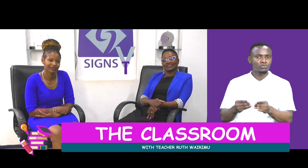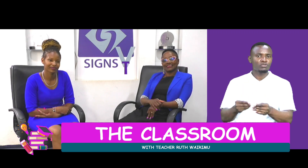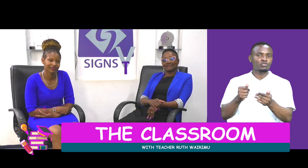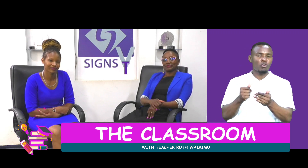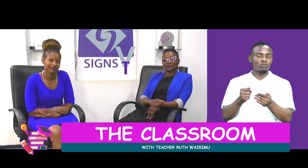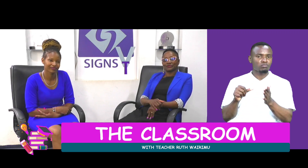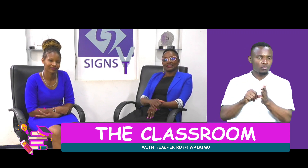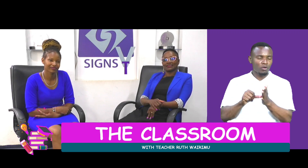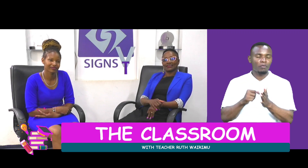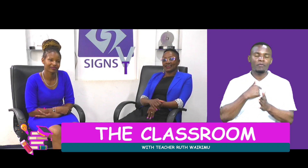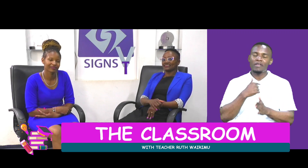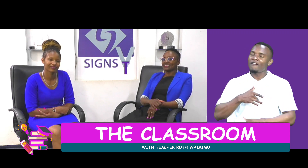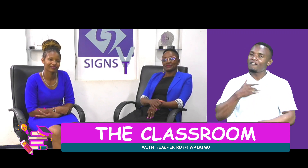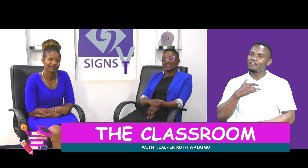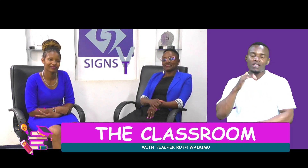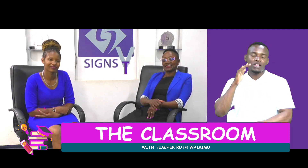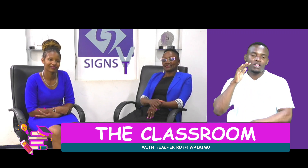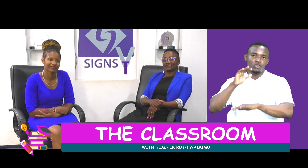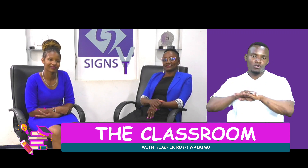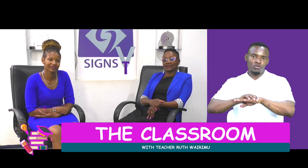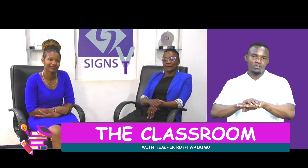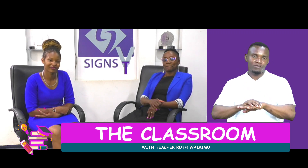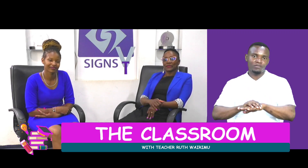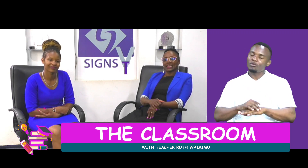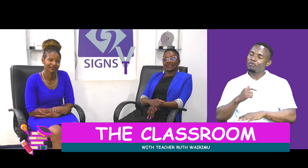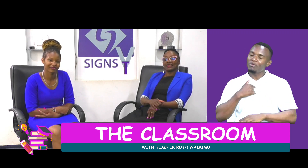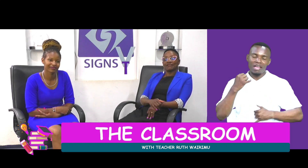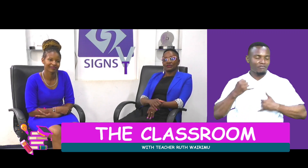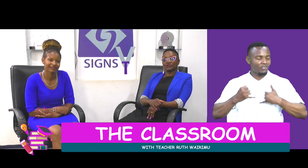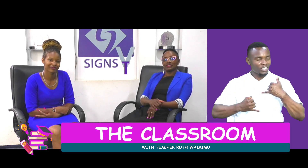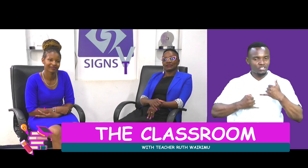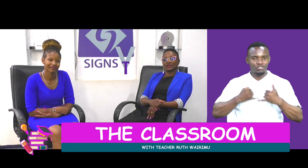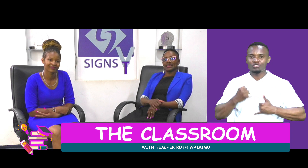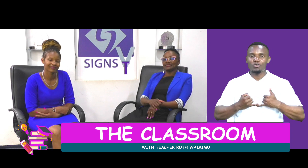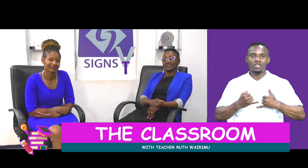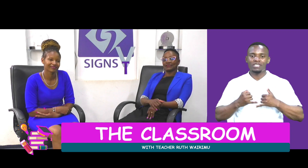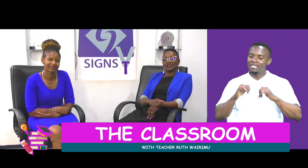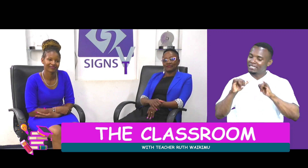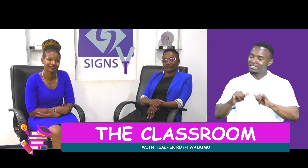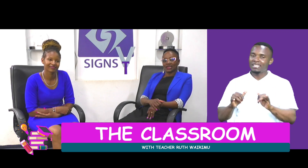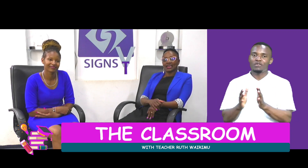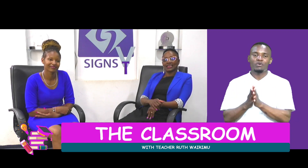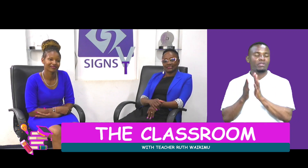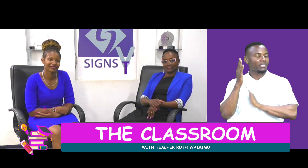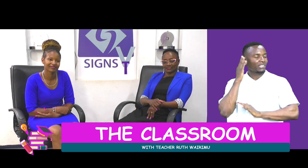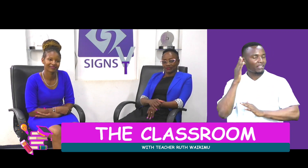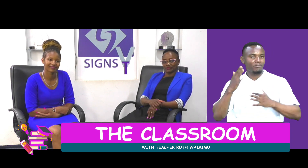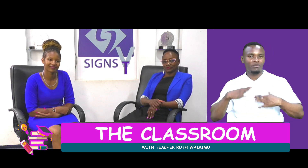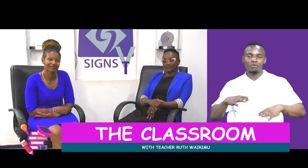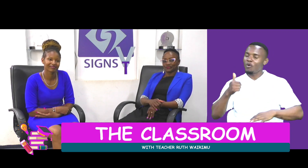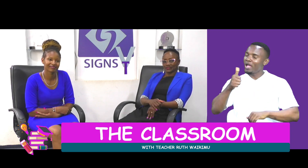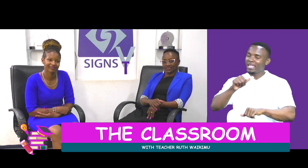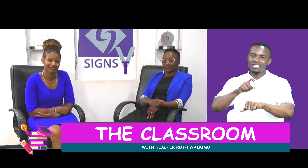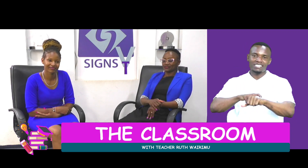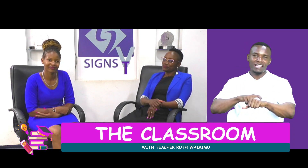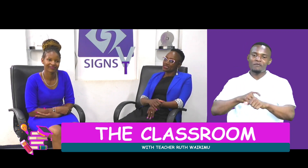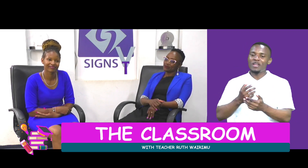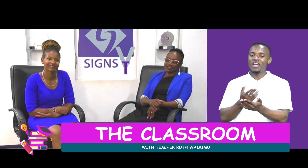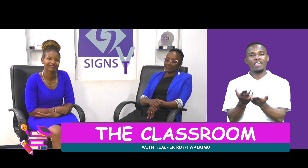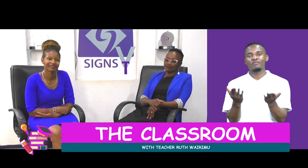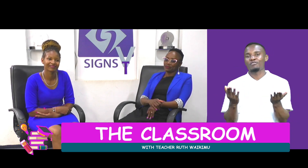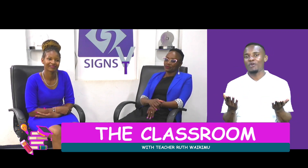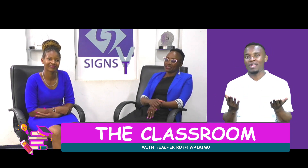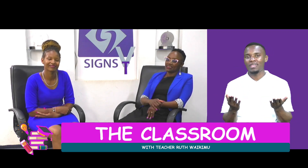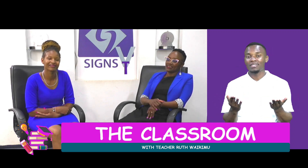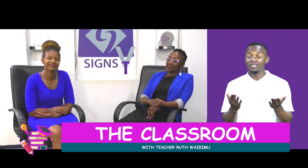around the deaf people, it has been the funniest, and I love being with them anytime, everywhere, anytime. Yeah. So being